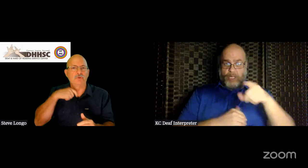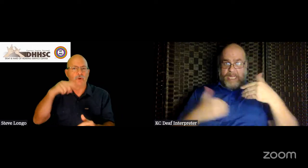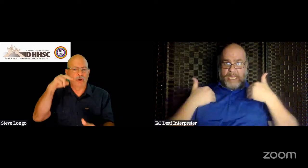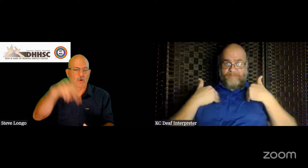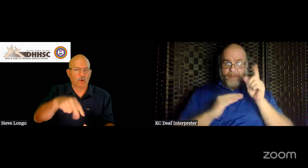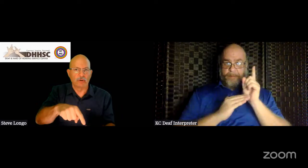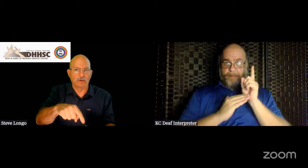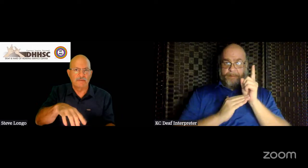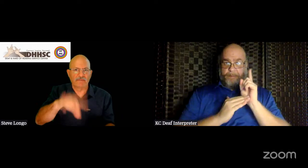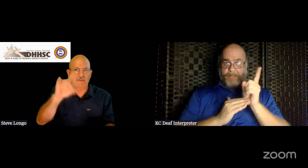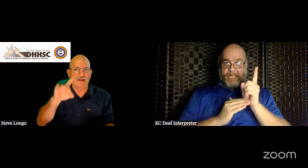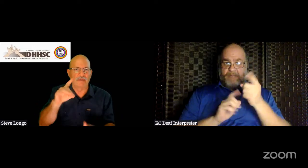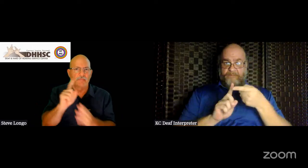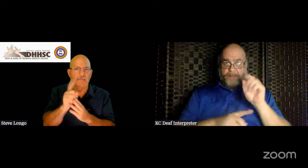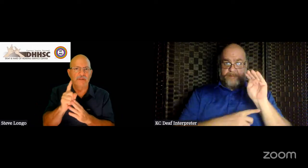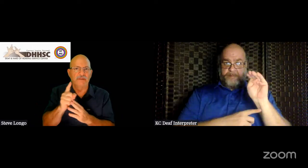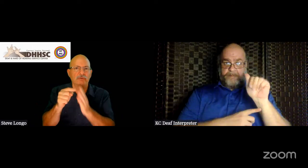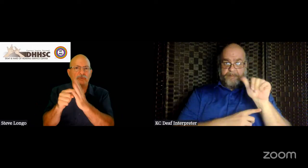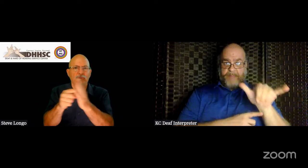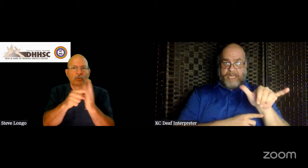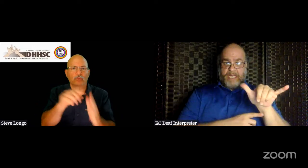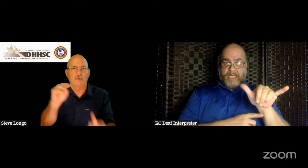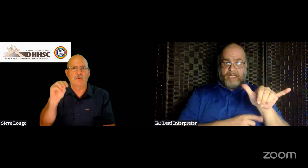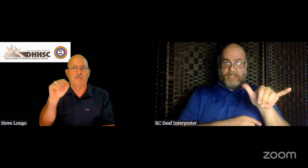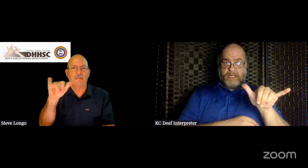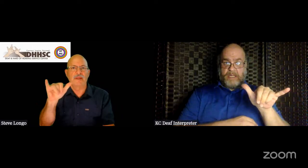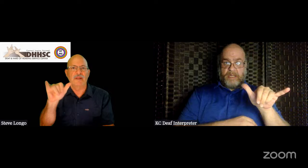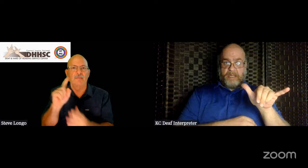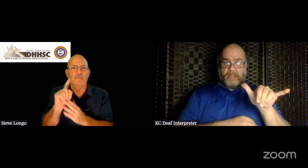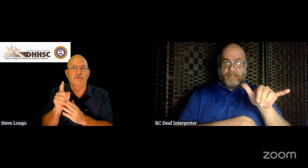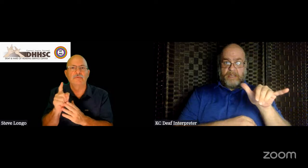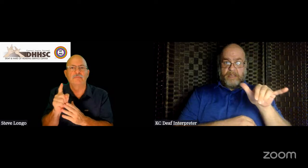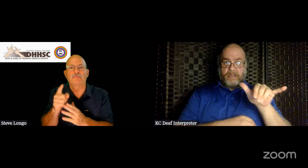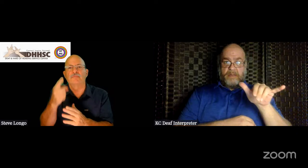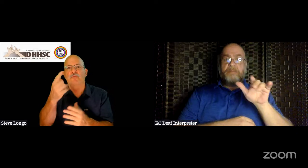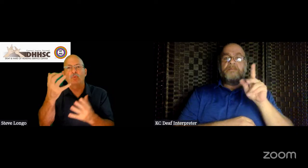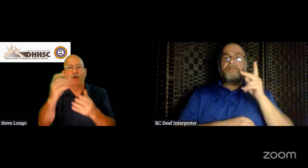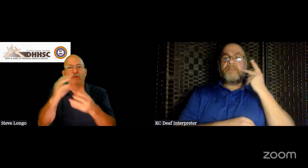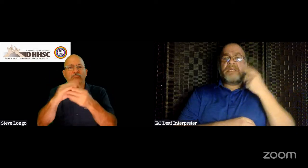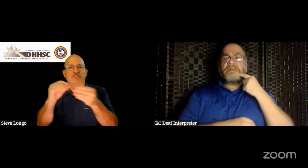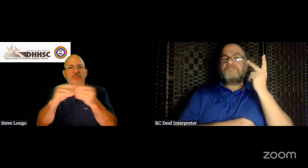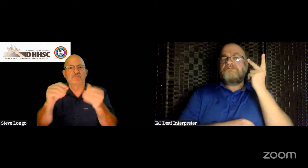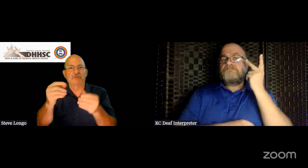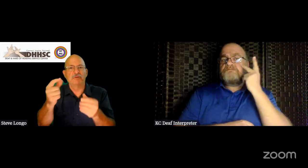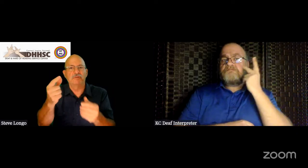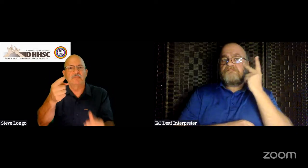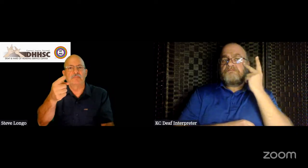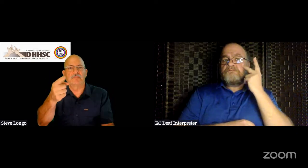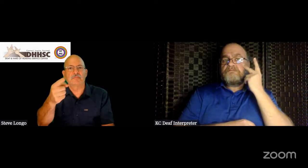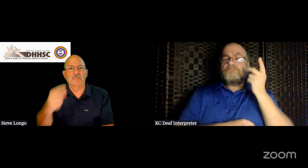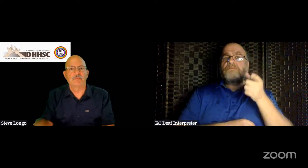Patty, do you have those minutes from the meeting that we had in May?